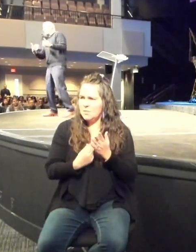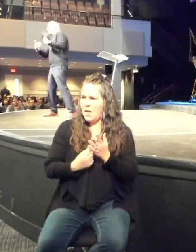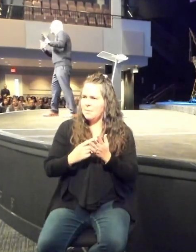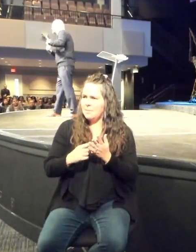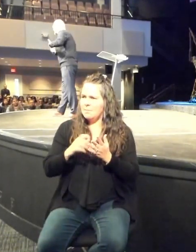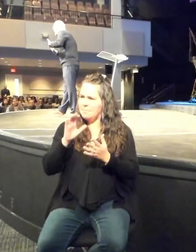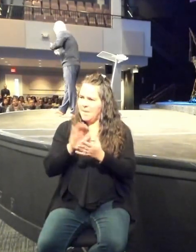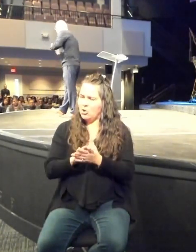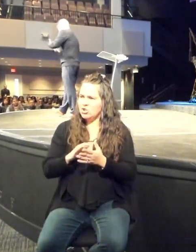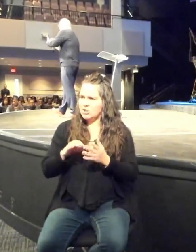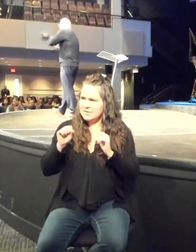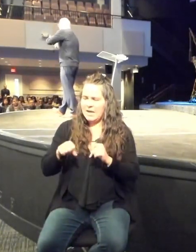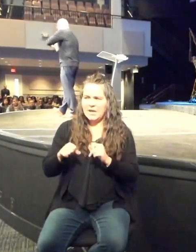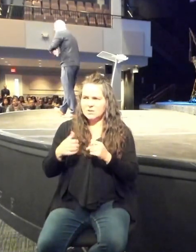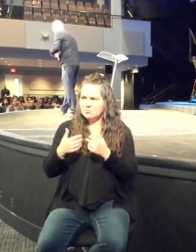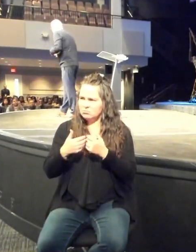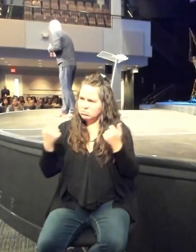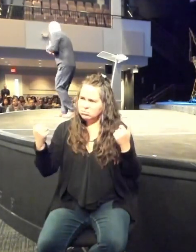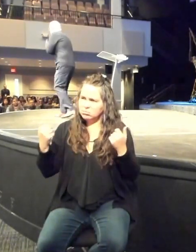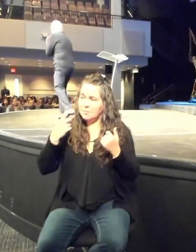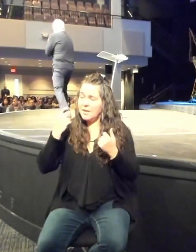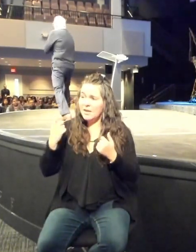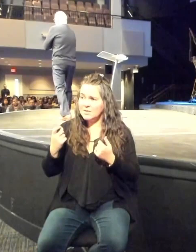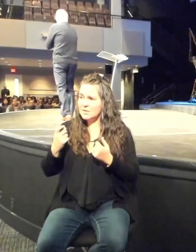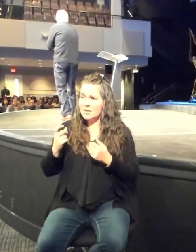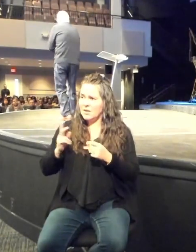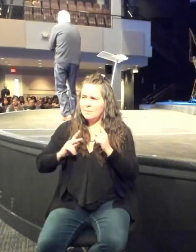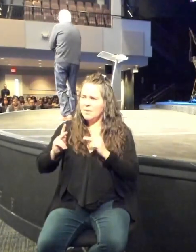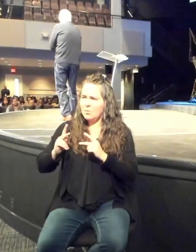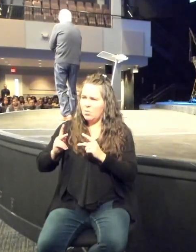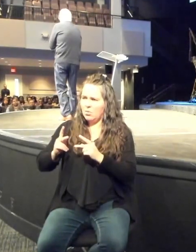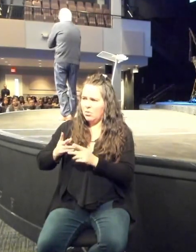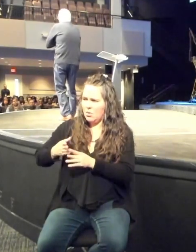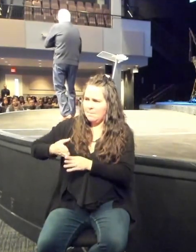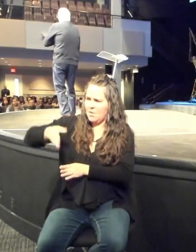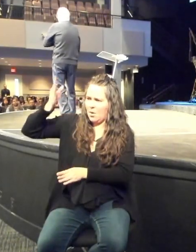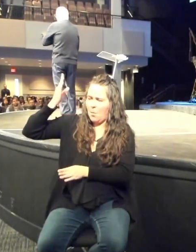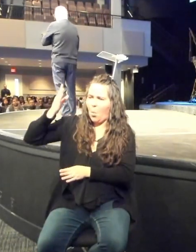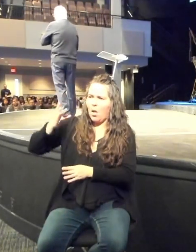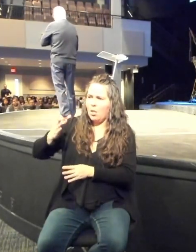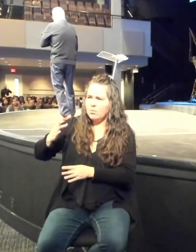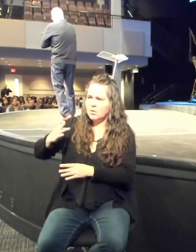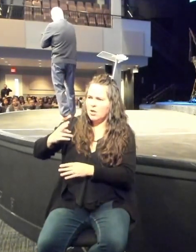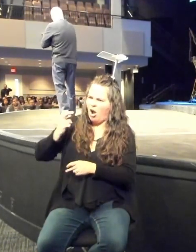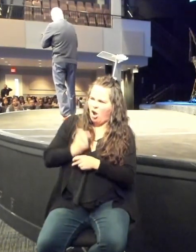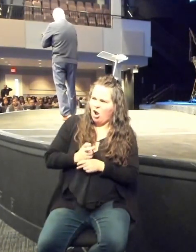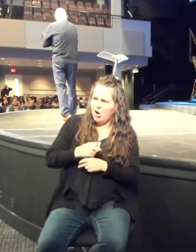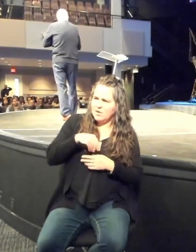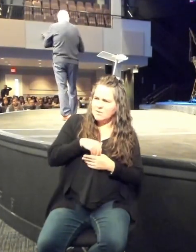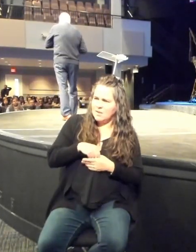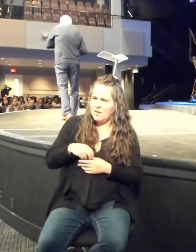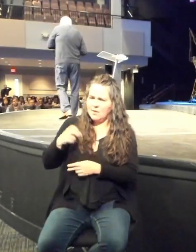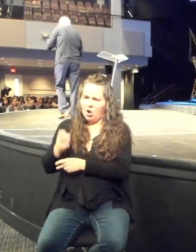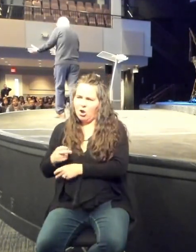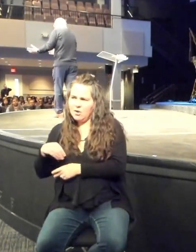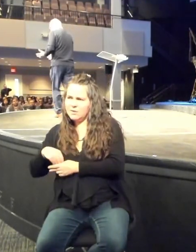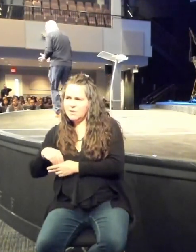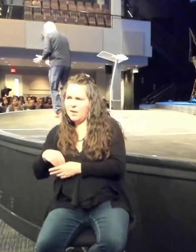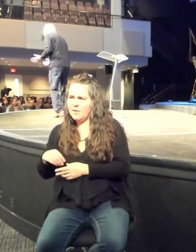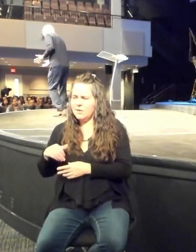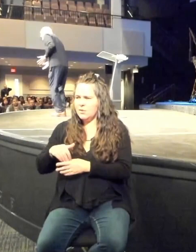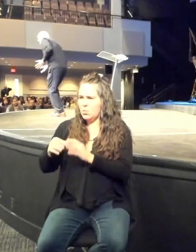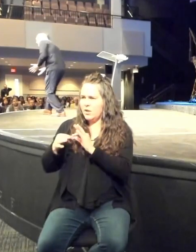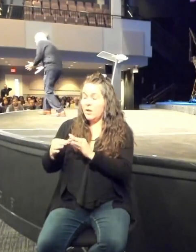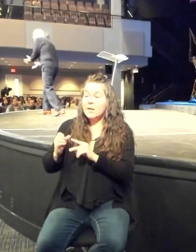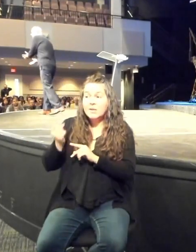You're diminishing my life. You're disrespecting me. And so we put these walls up and we become hard on the inside in the relationship. Now, on the other hand,